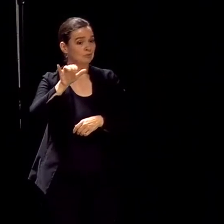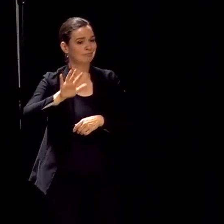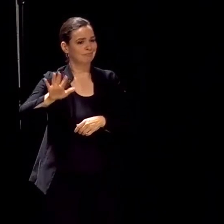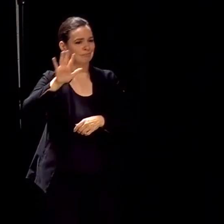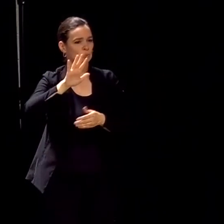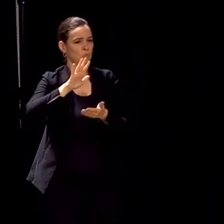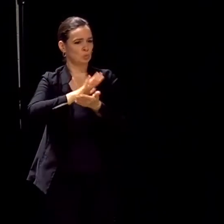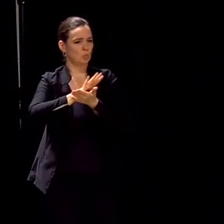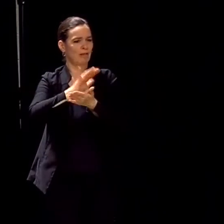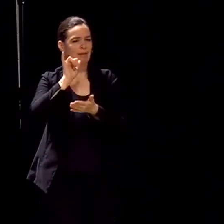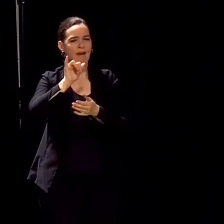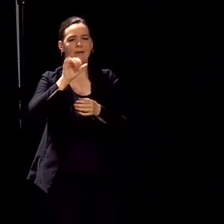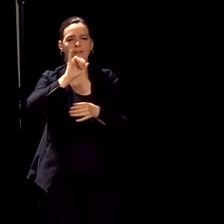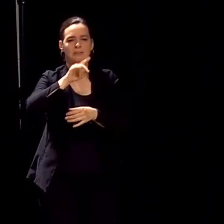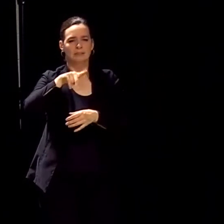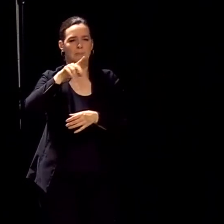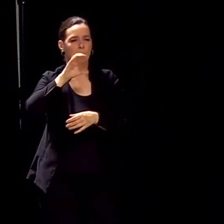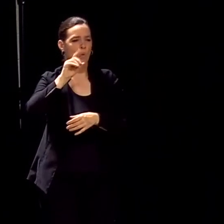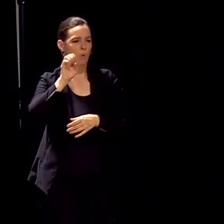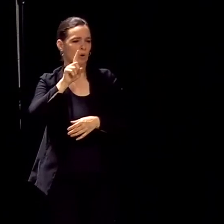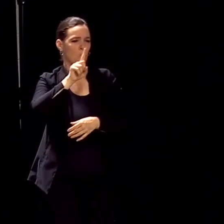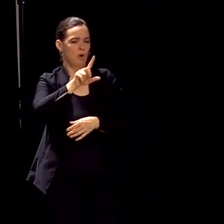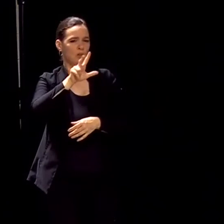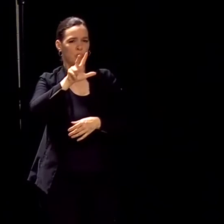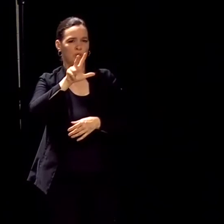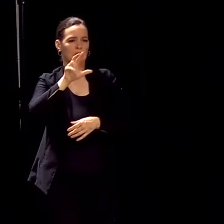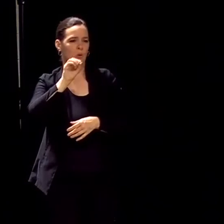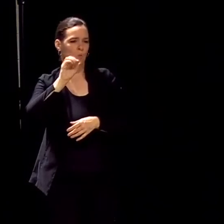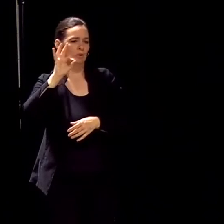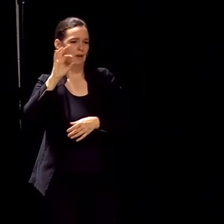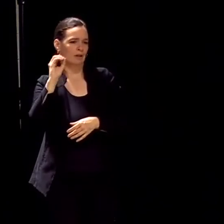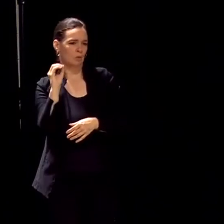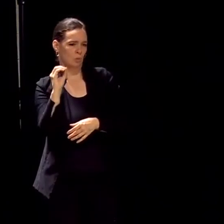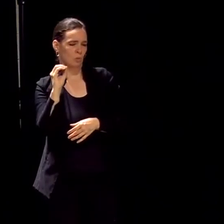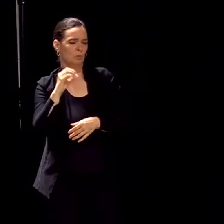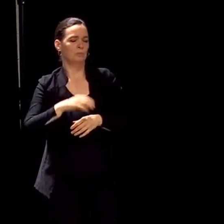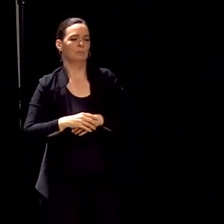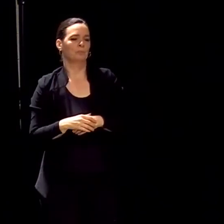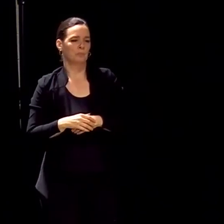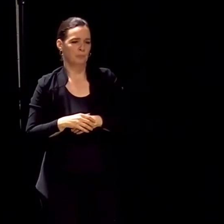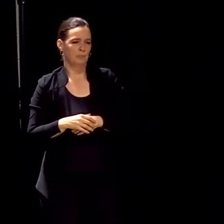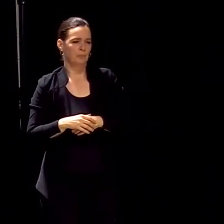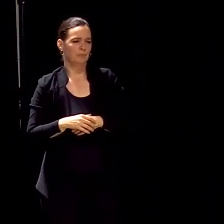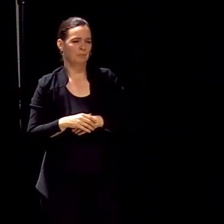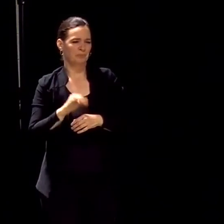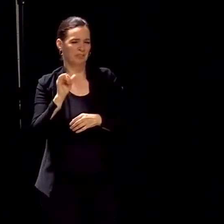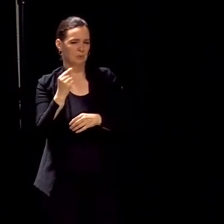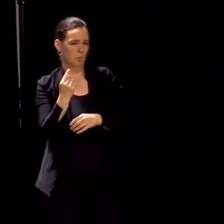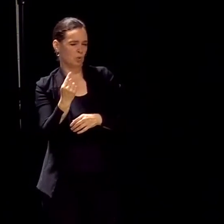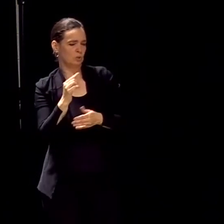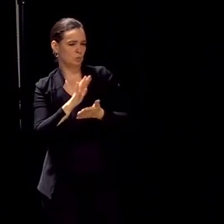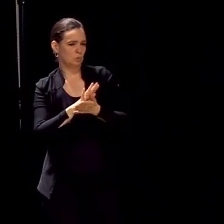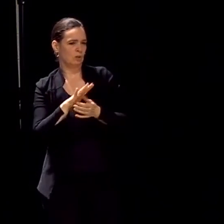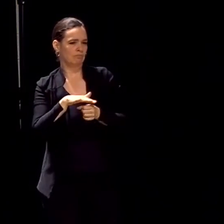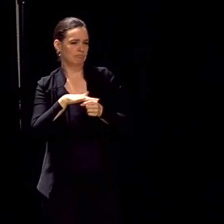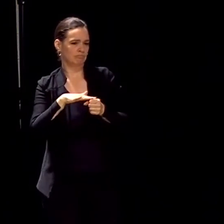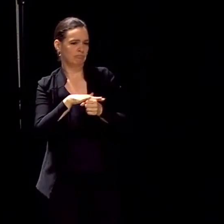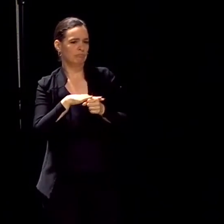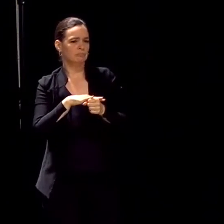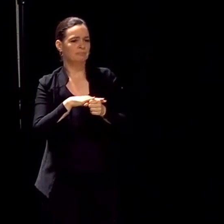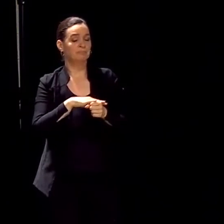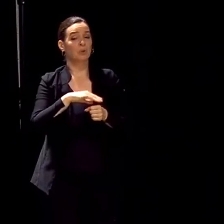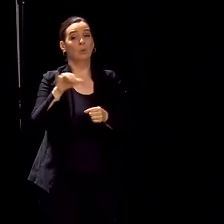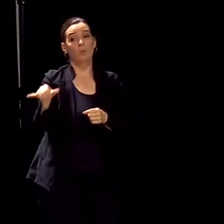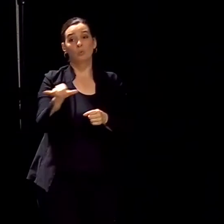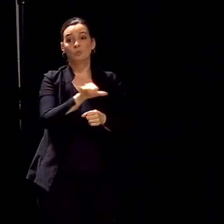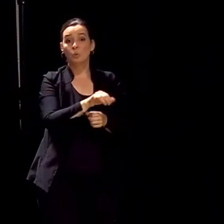the 13090 zip code. I think there might be one. Any private school in these areas